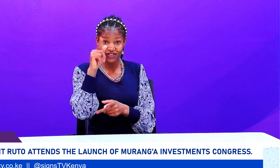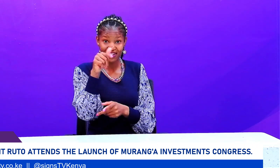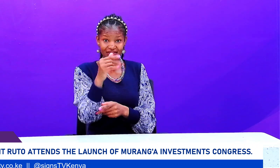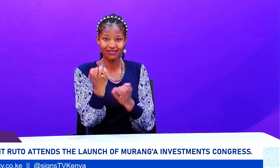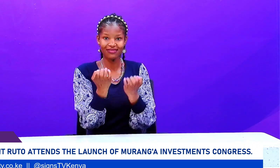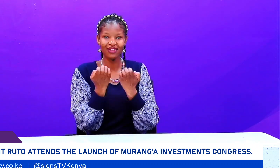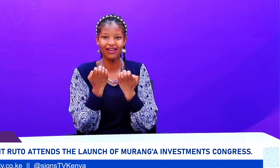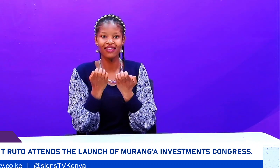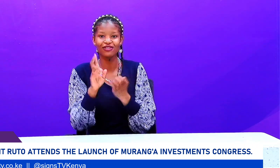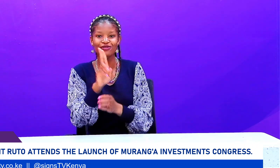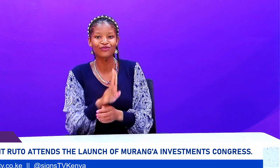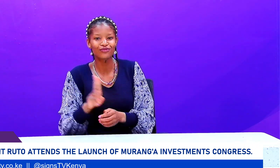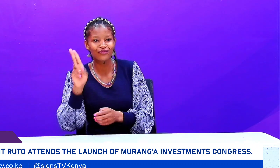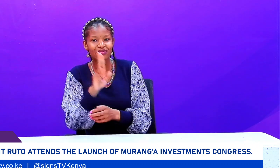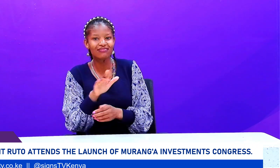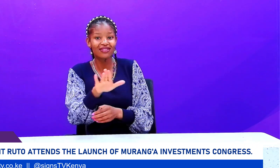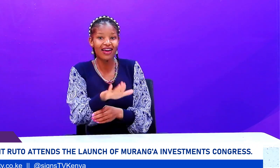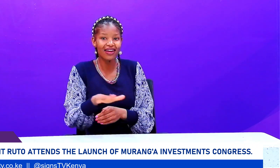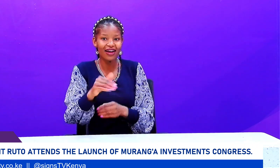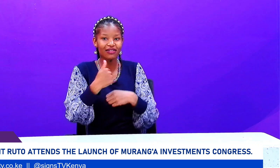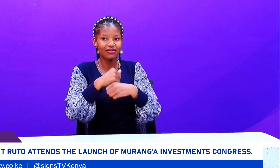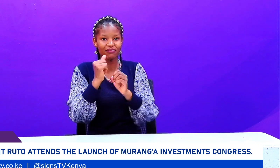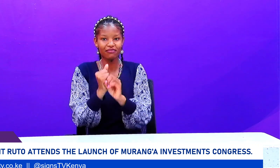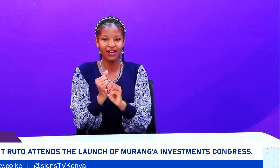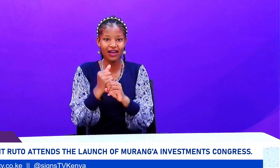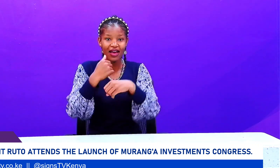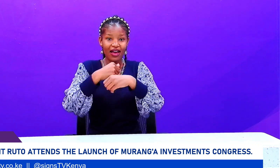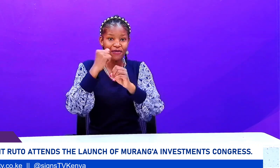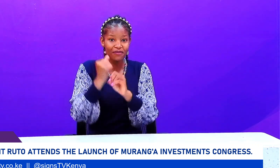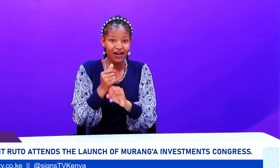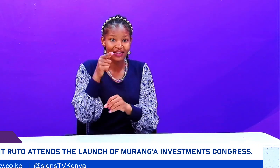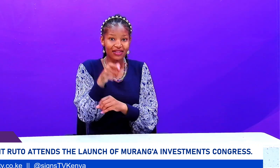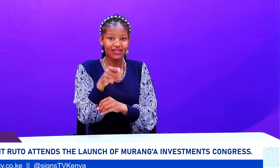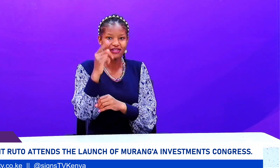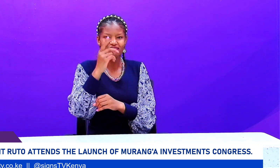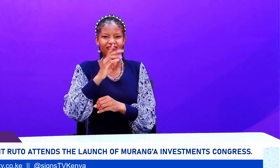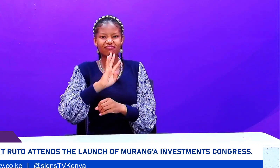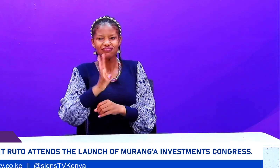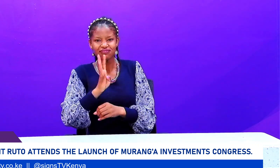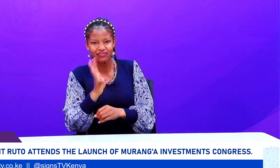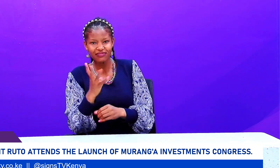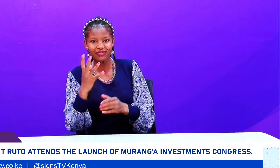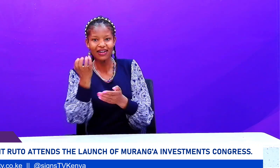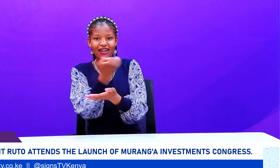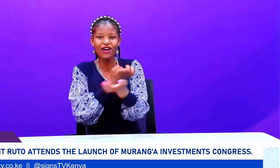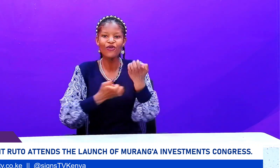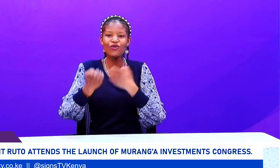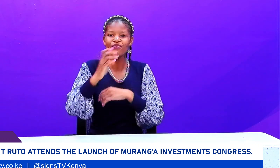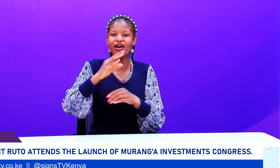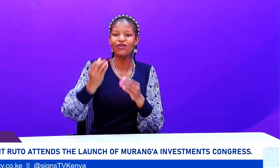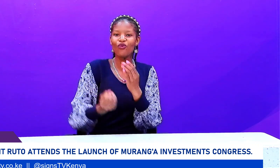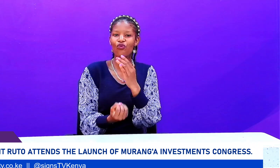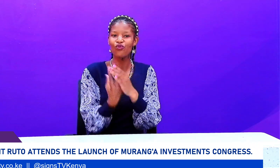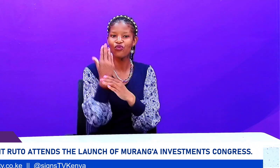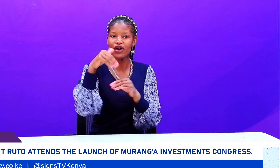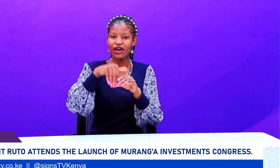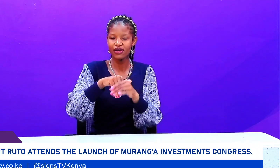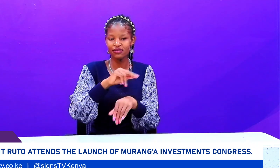need for using locally made raw materials in order to spark economic growth within our